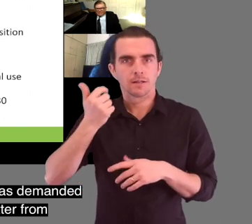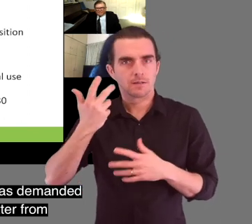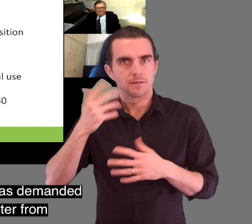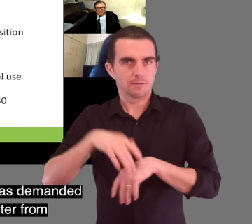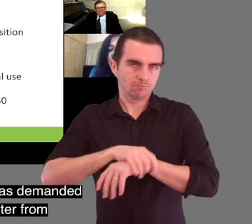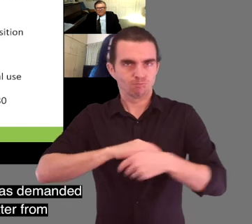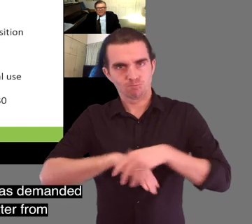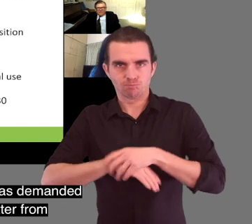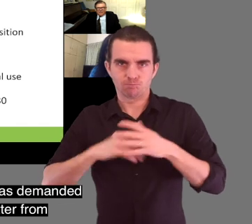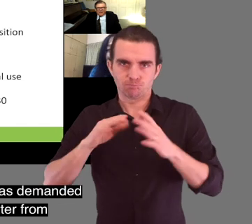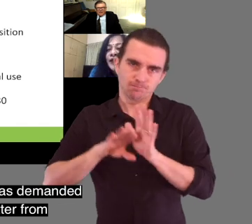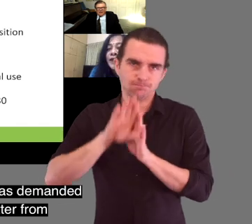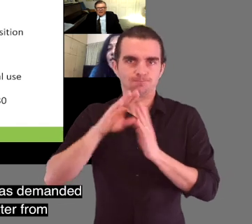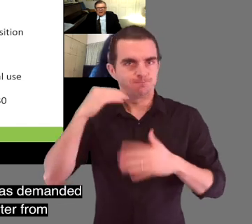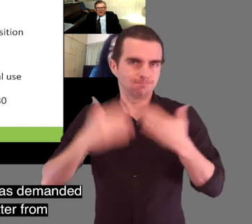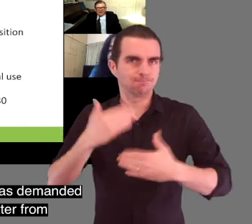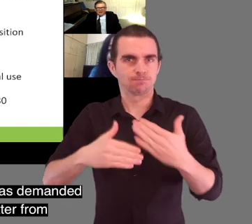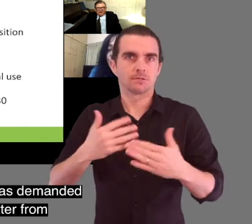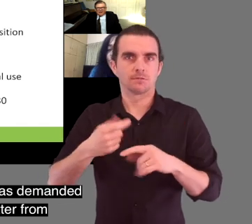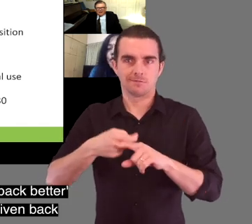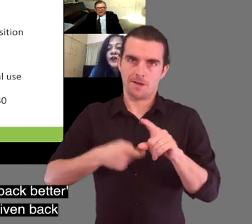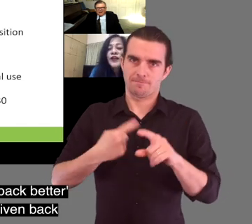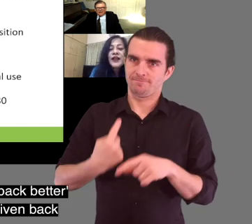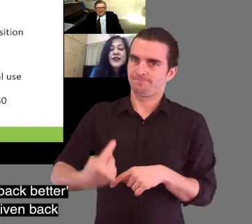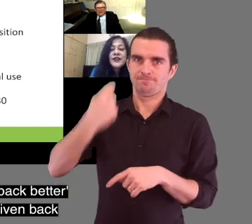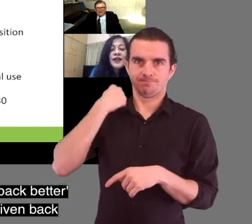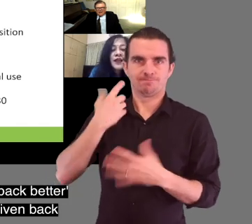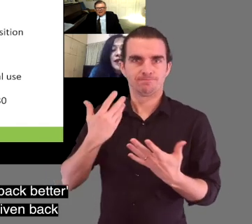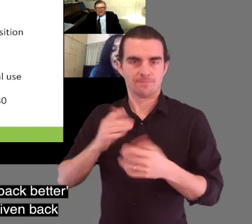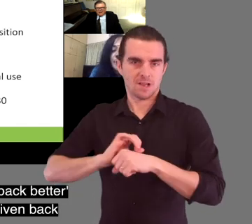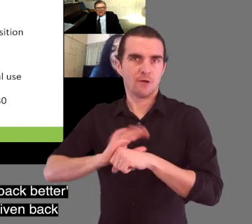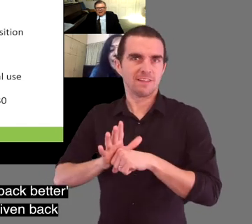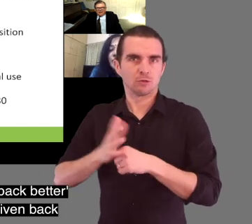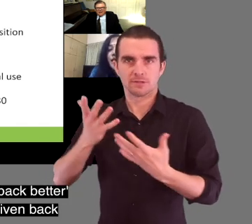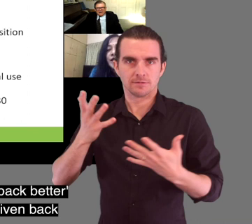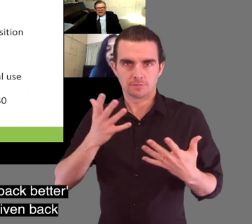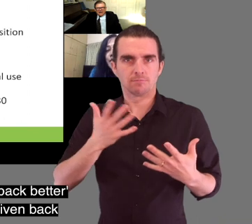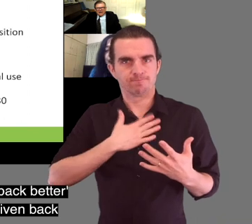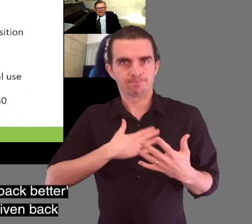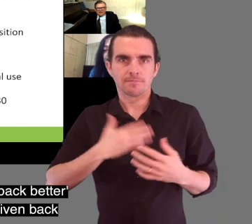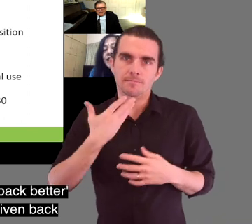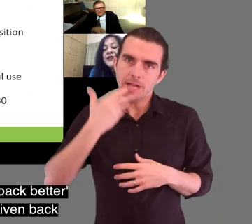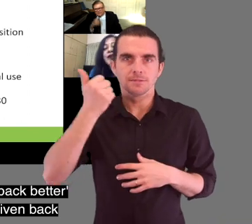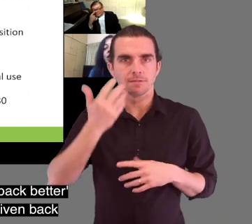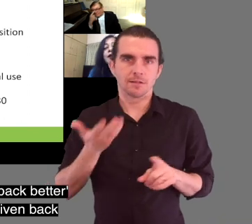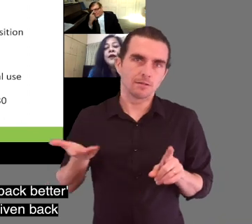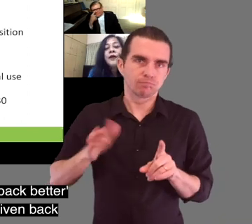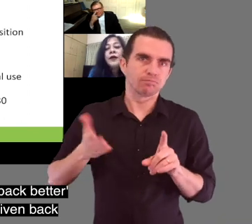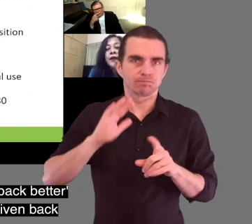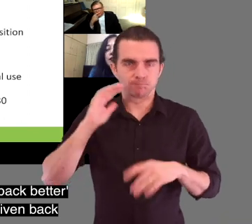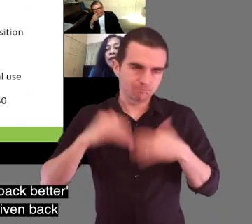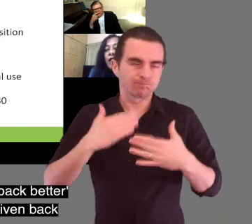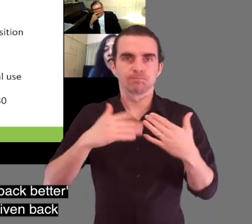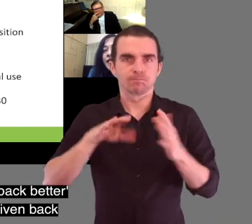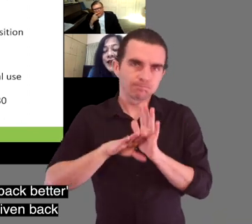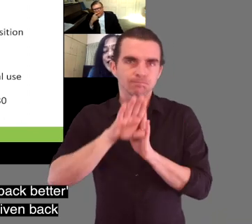the CDF has demanded for building back better from COVID-19, and building back better